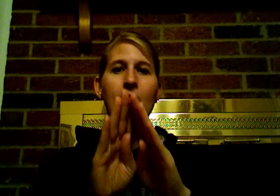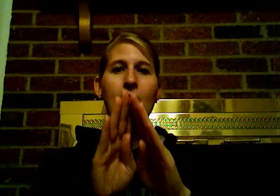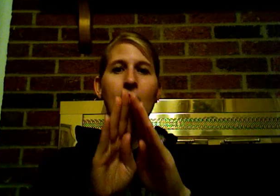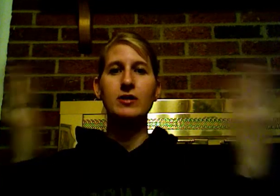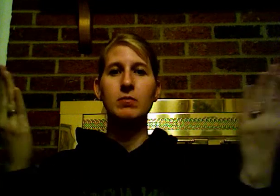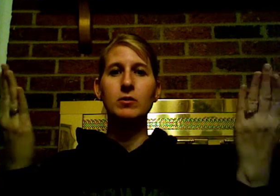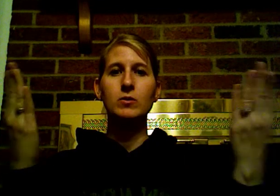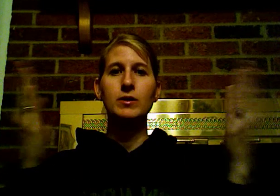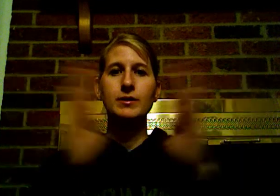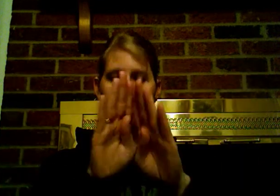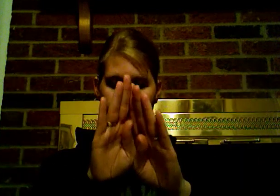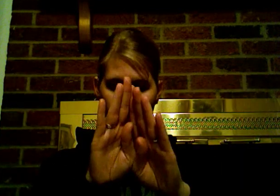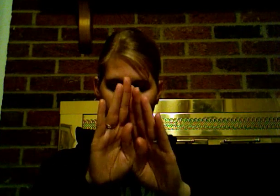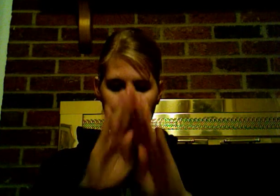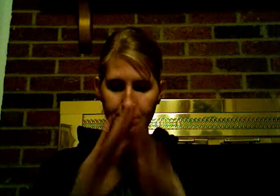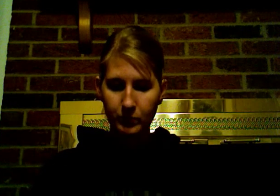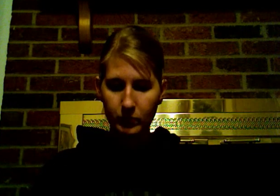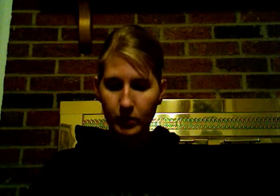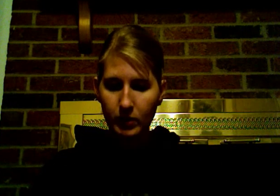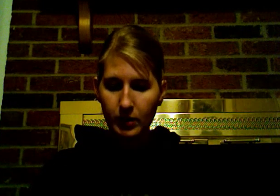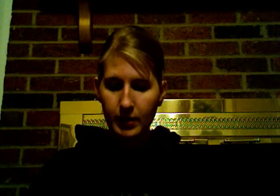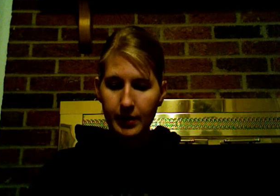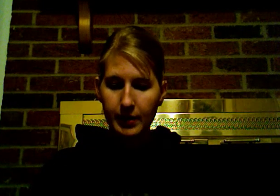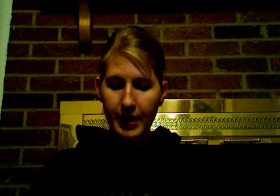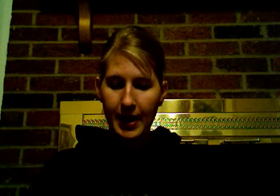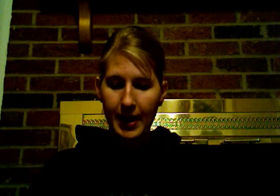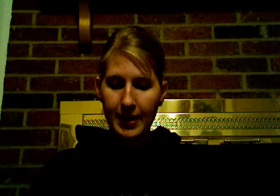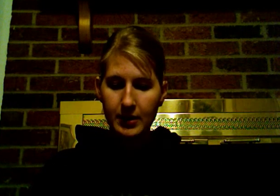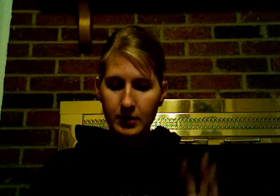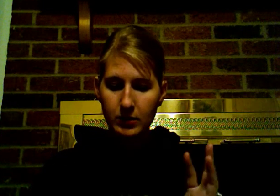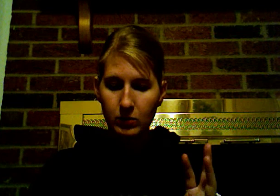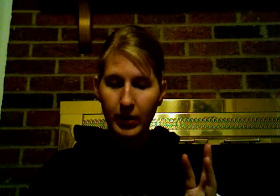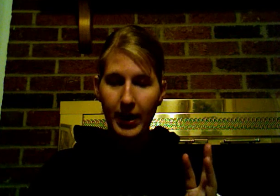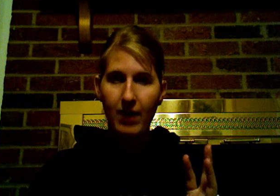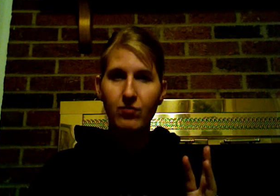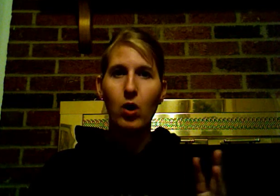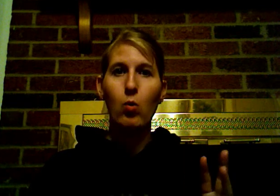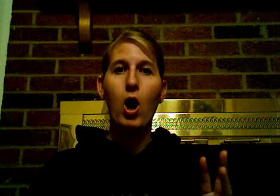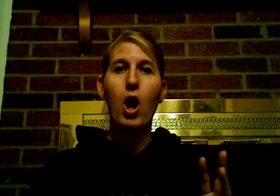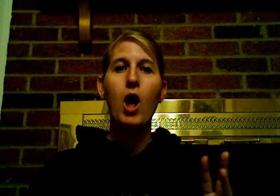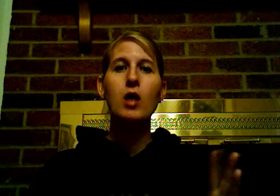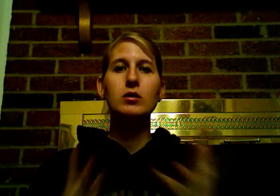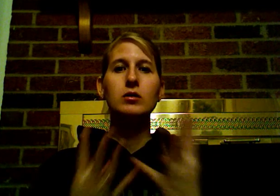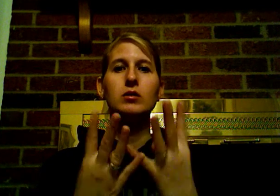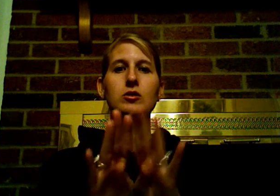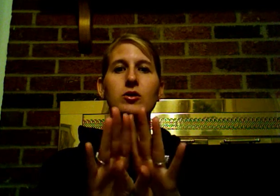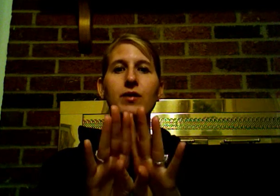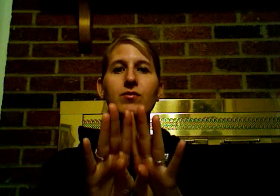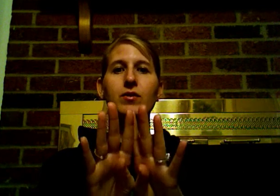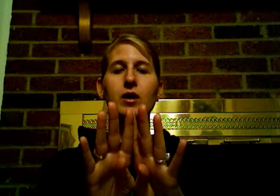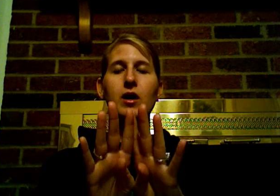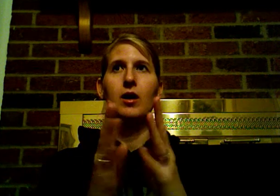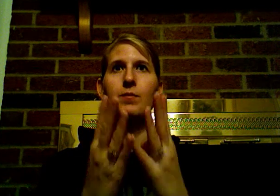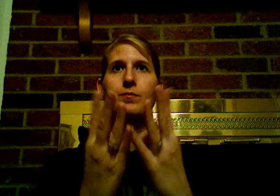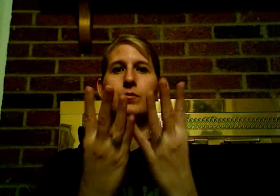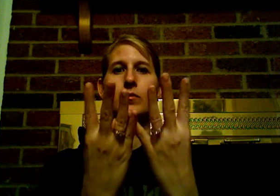again, our double doors, okay? Then we have a wall, so you have